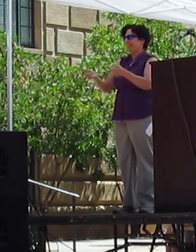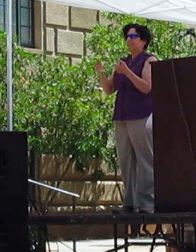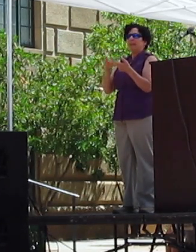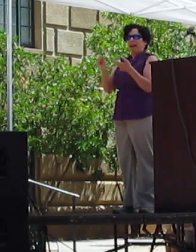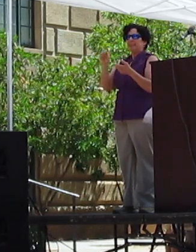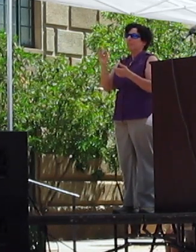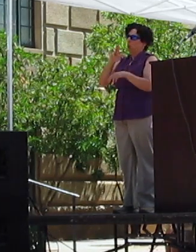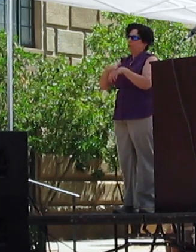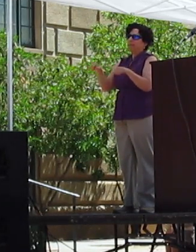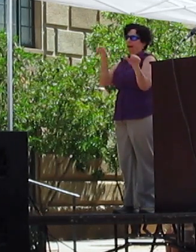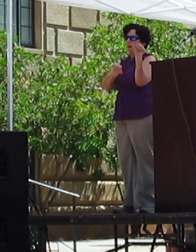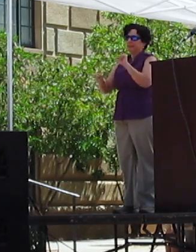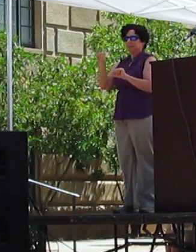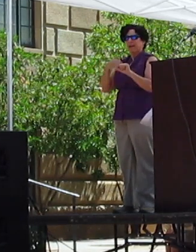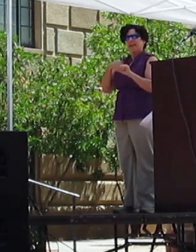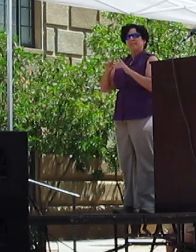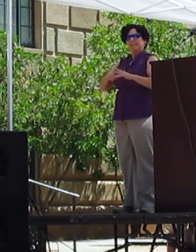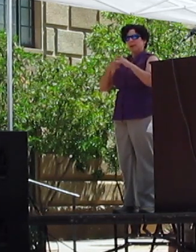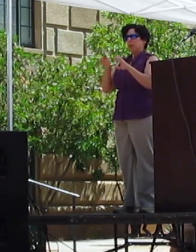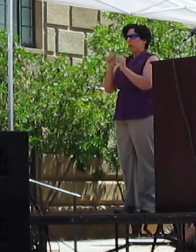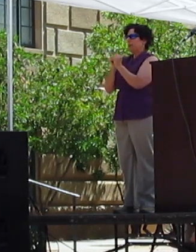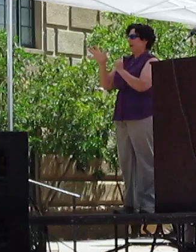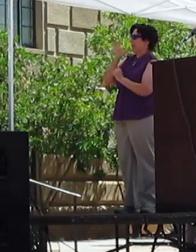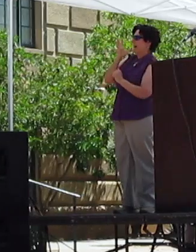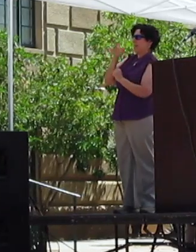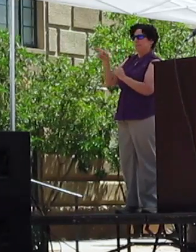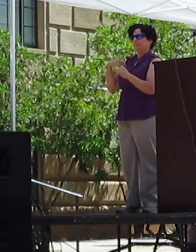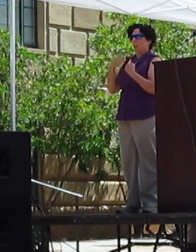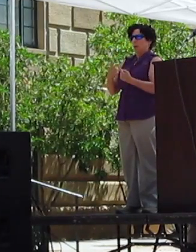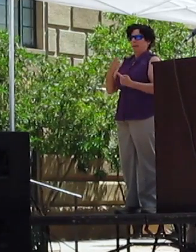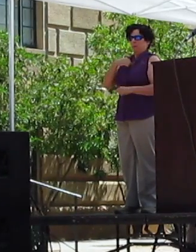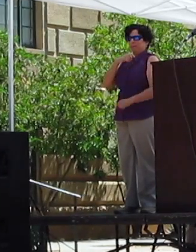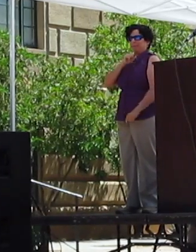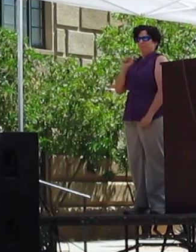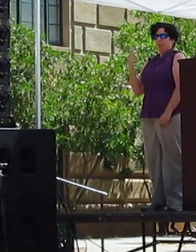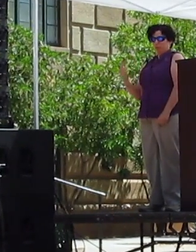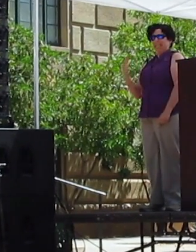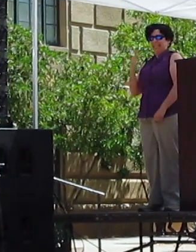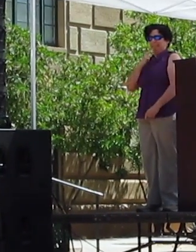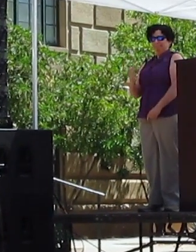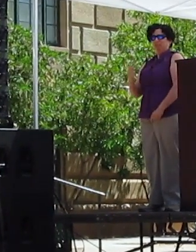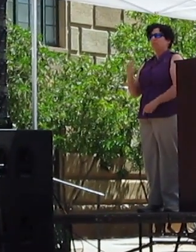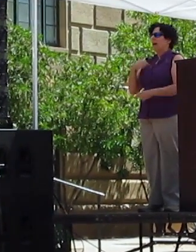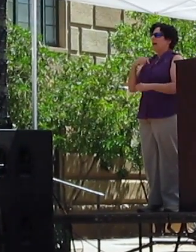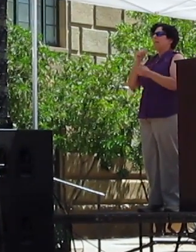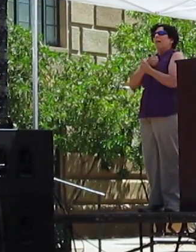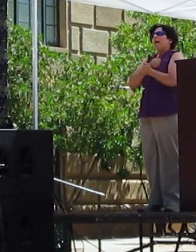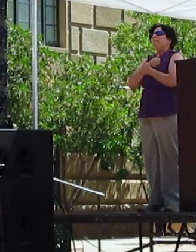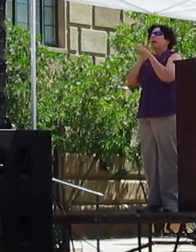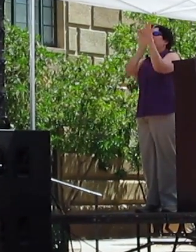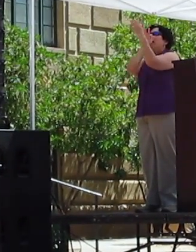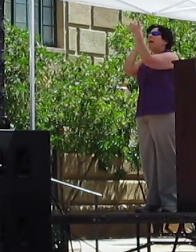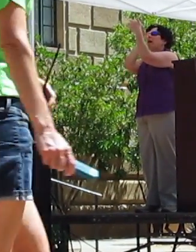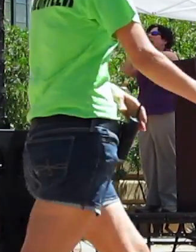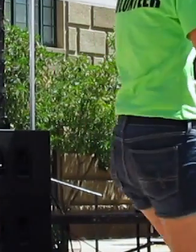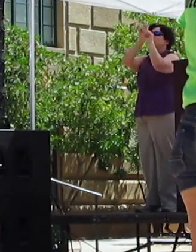science. I started doing science with my mom when I was about 3 years old. I really loved looking at the stars and planets in the sky and